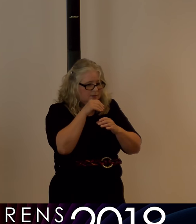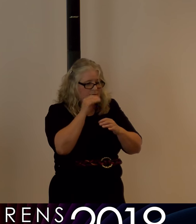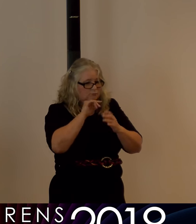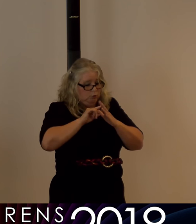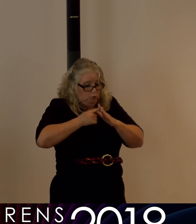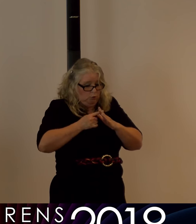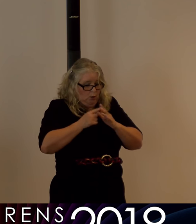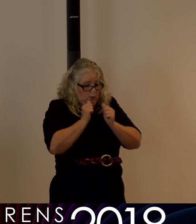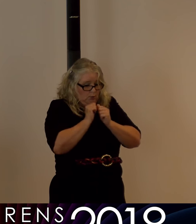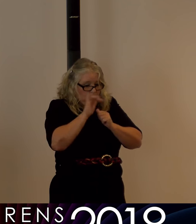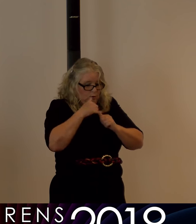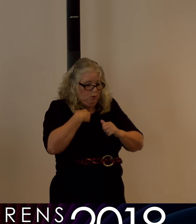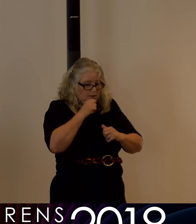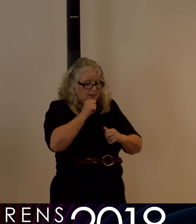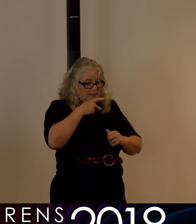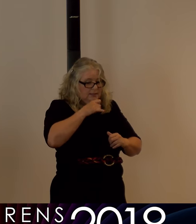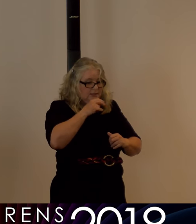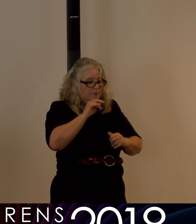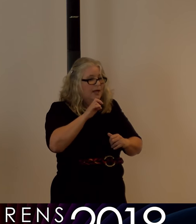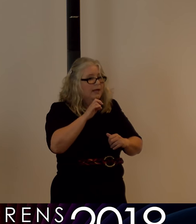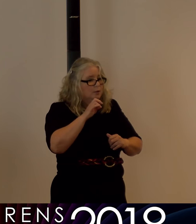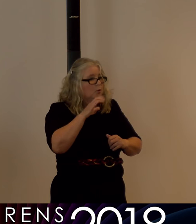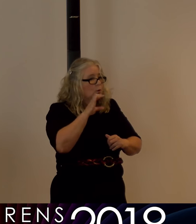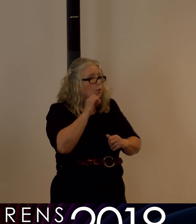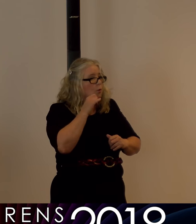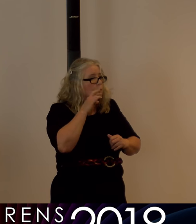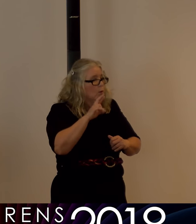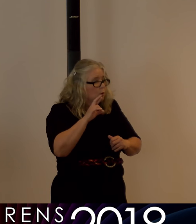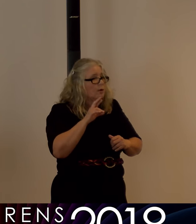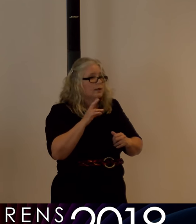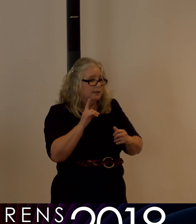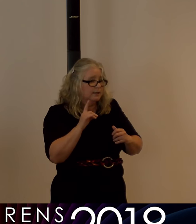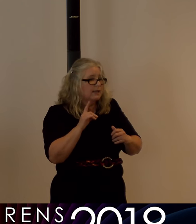and migrate all around the body. They participate in skin,